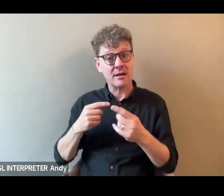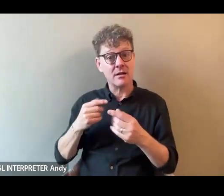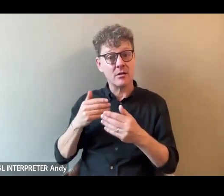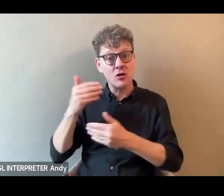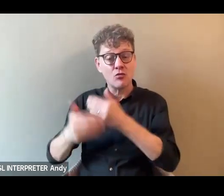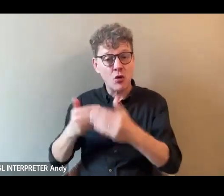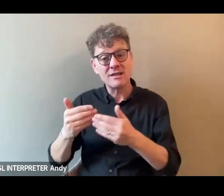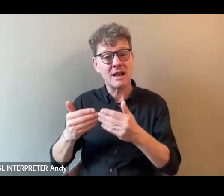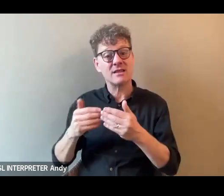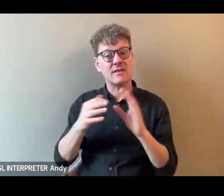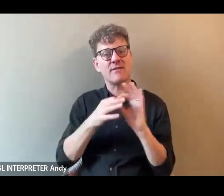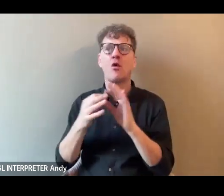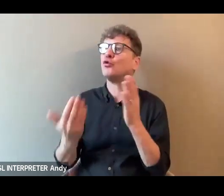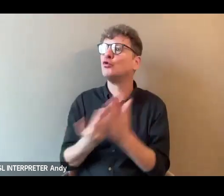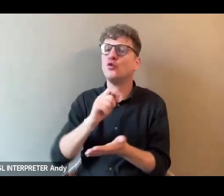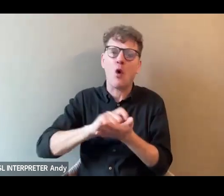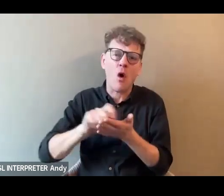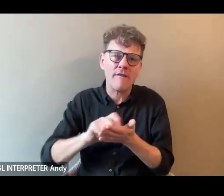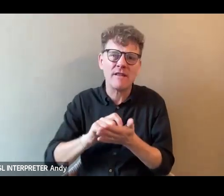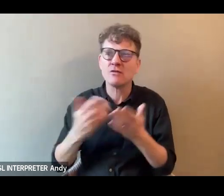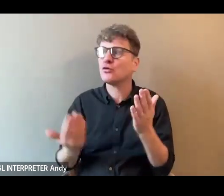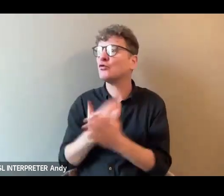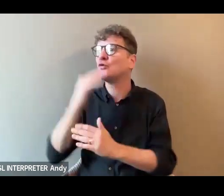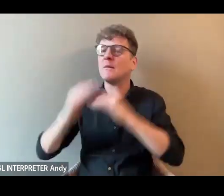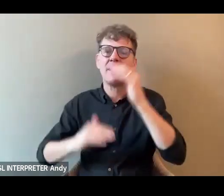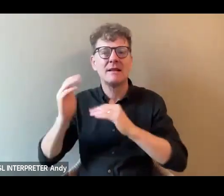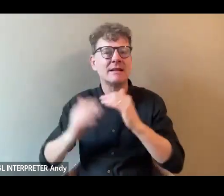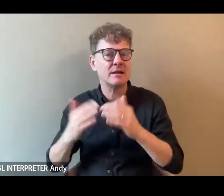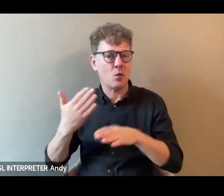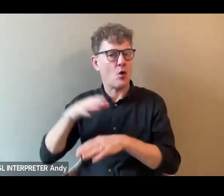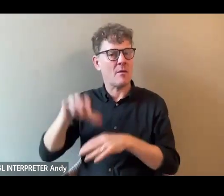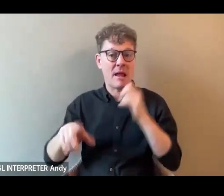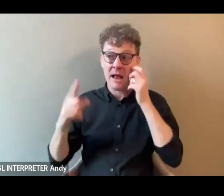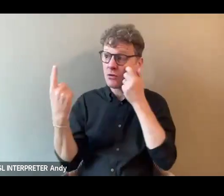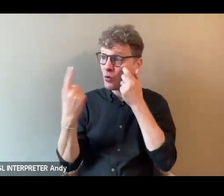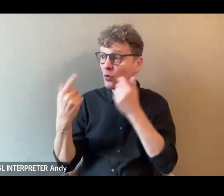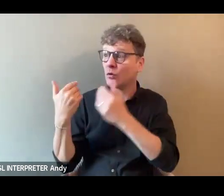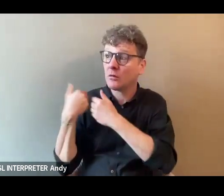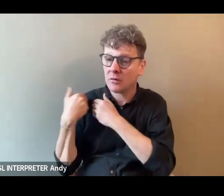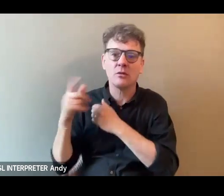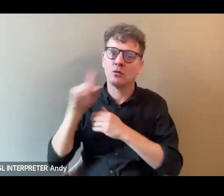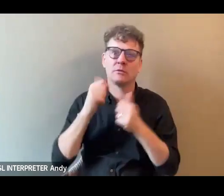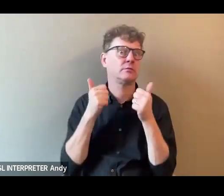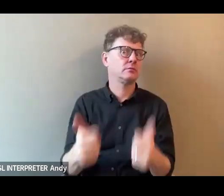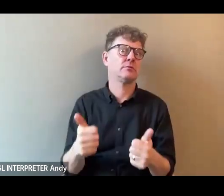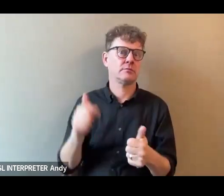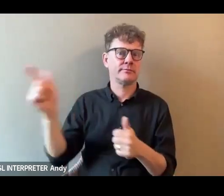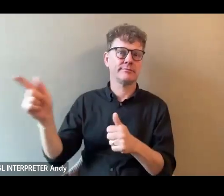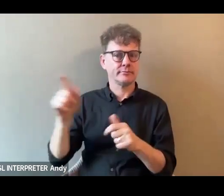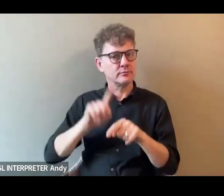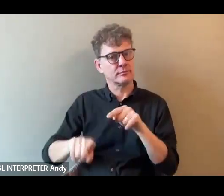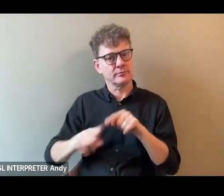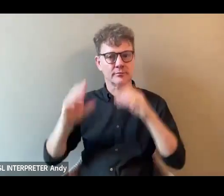refurbishing and building new offices or new workplaces. And I think we also had